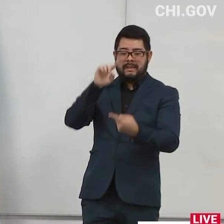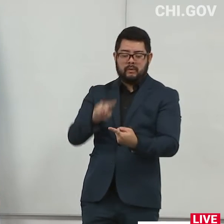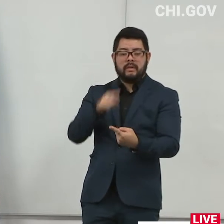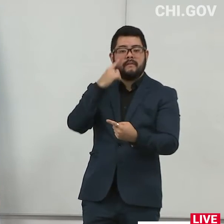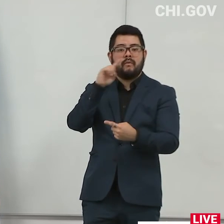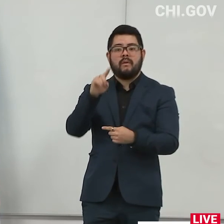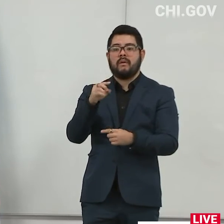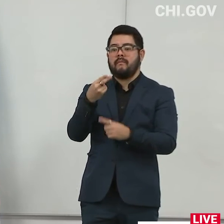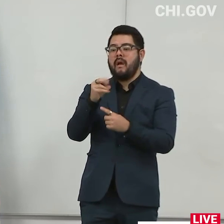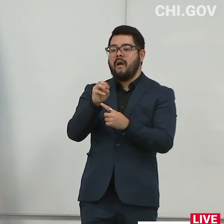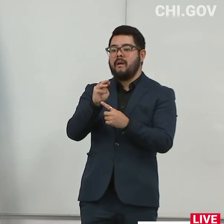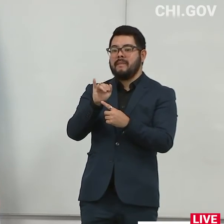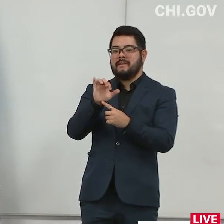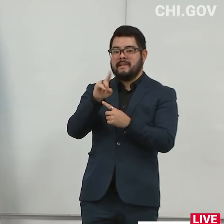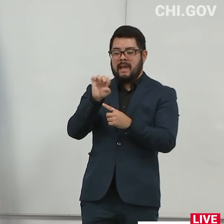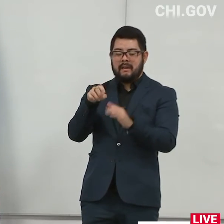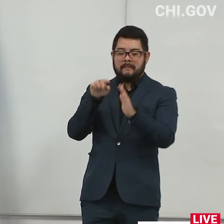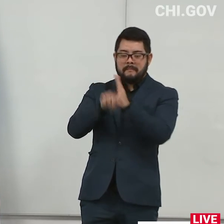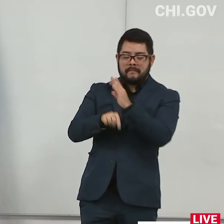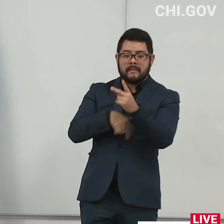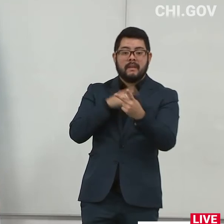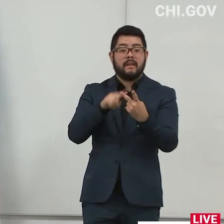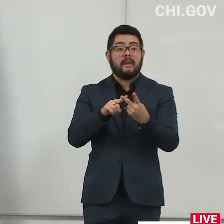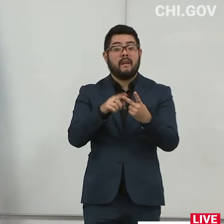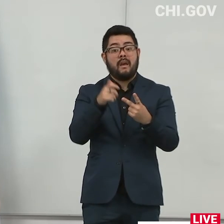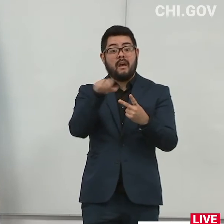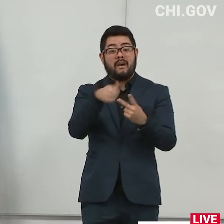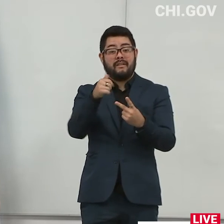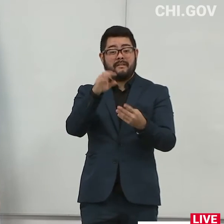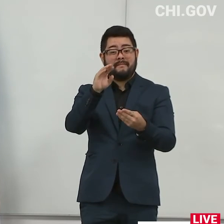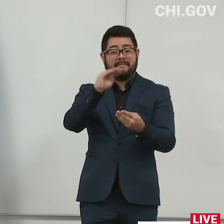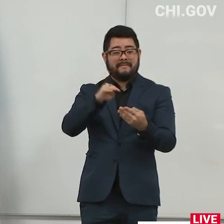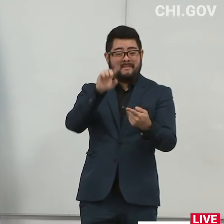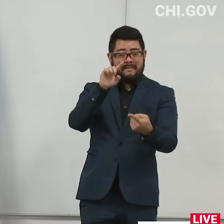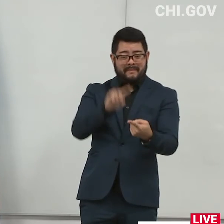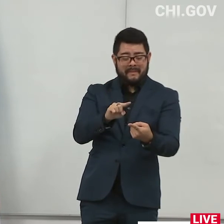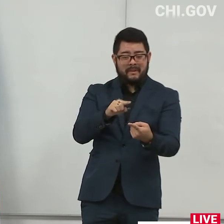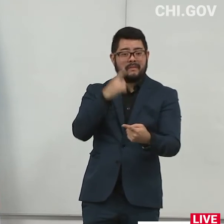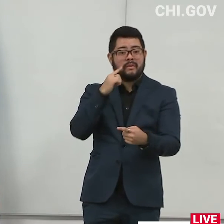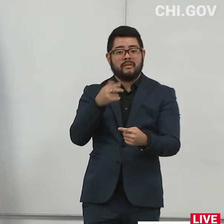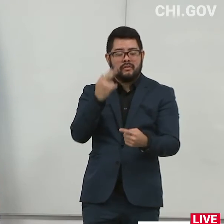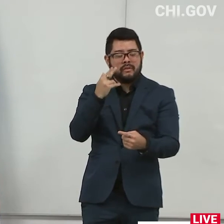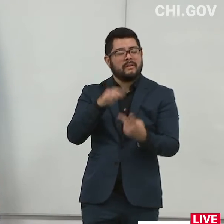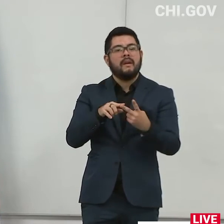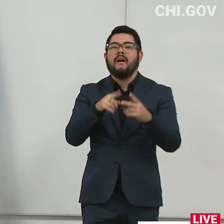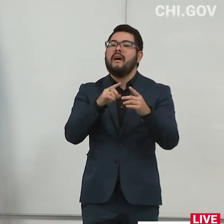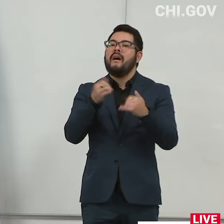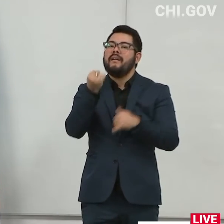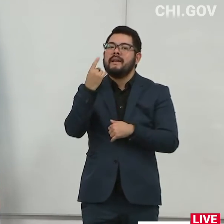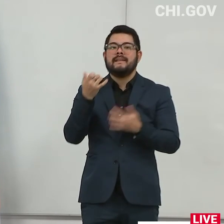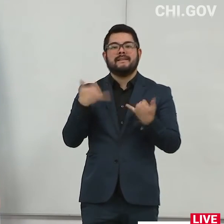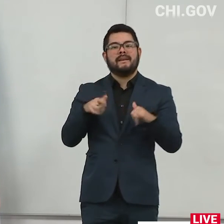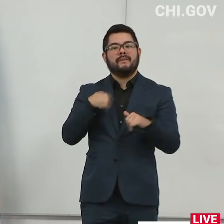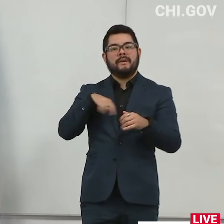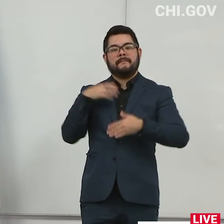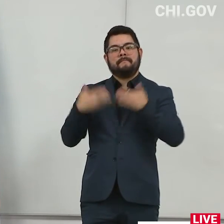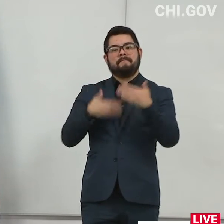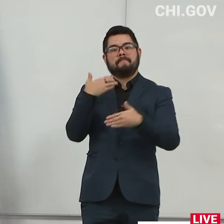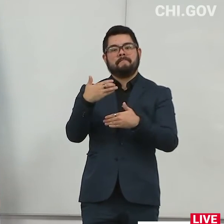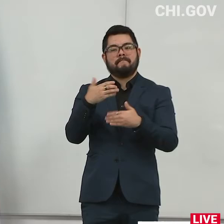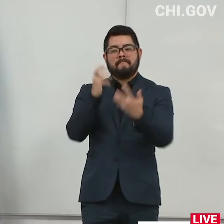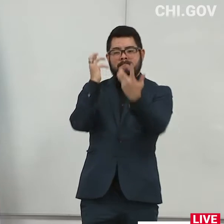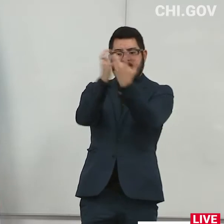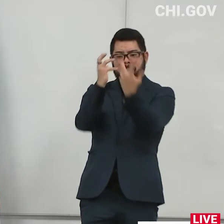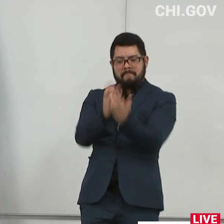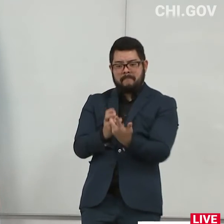shootings, I would say that we've got a plan that works. Obviously, it's got to be nimble. We got to adapt to the unique circumstances